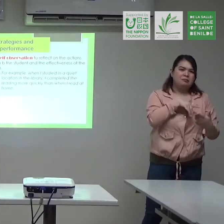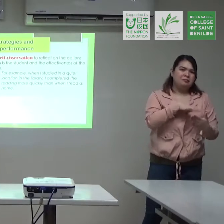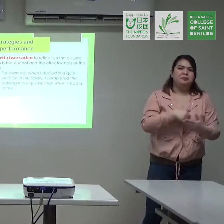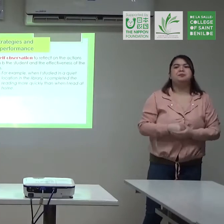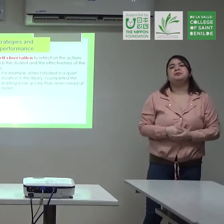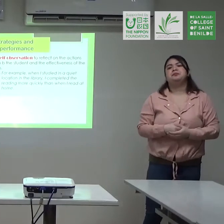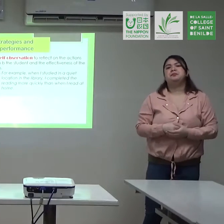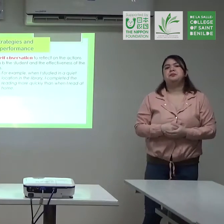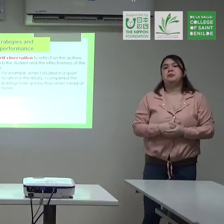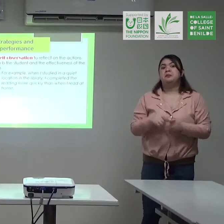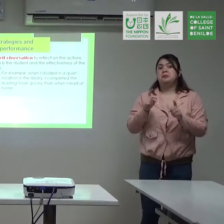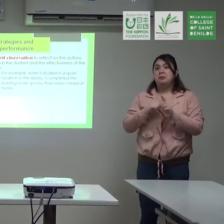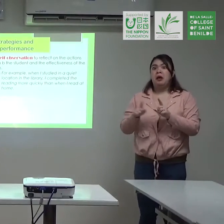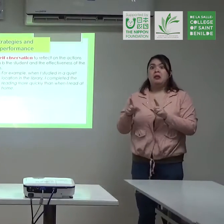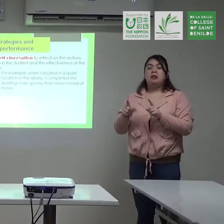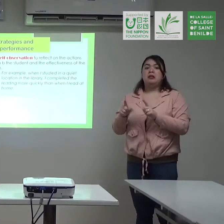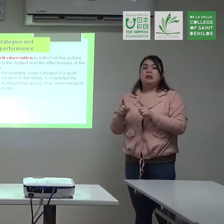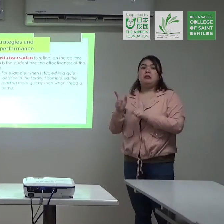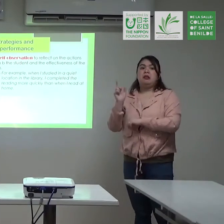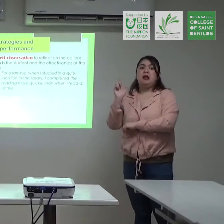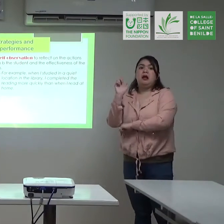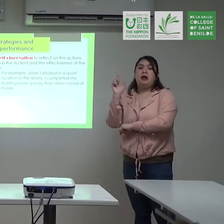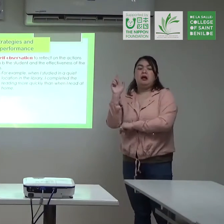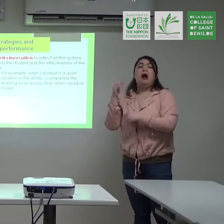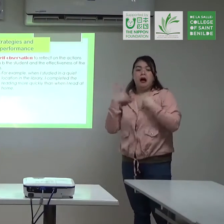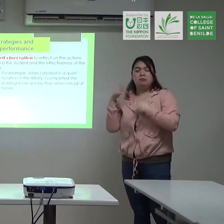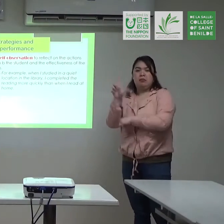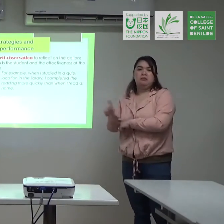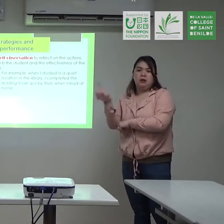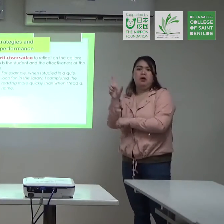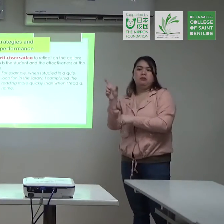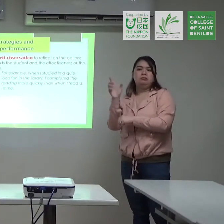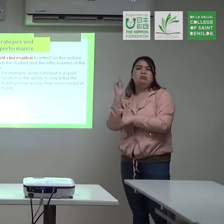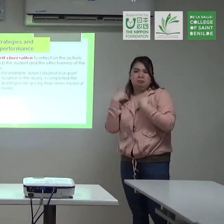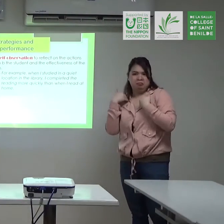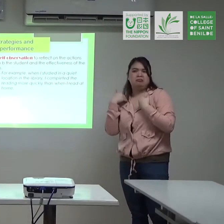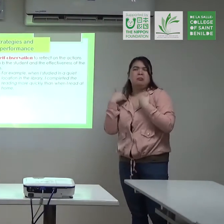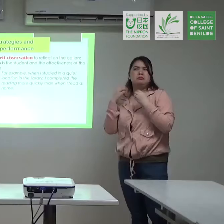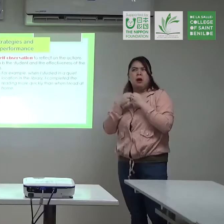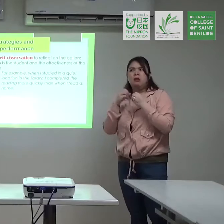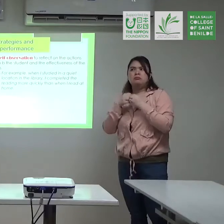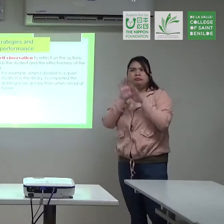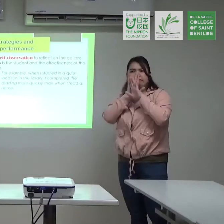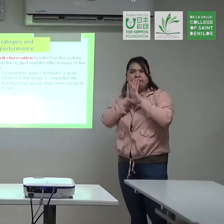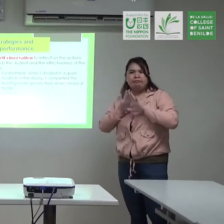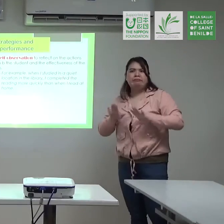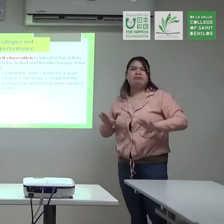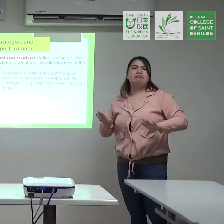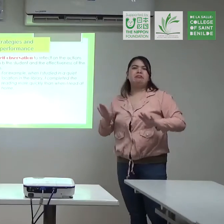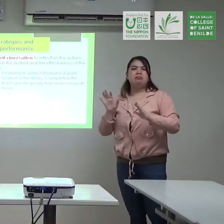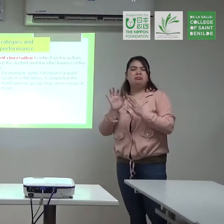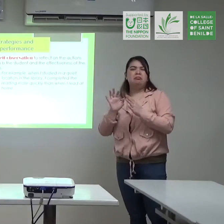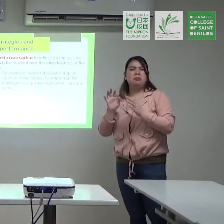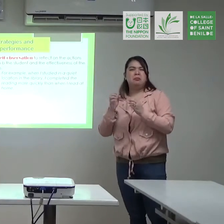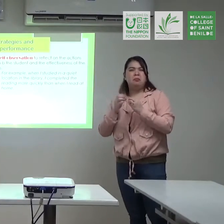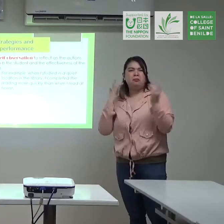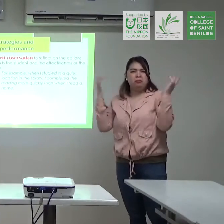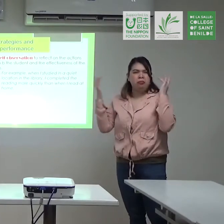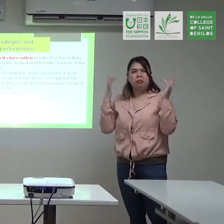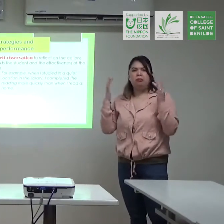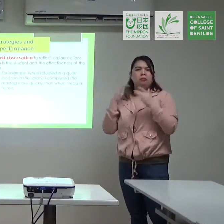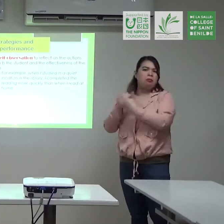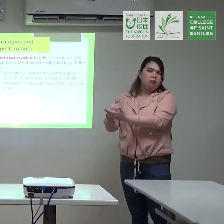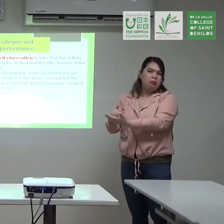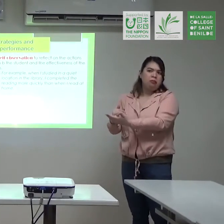concentration. But at the library, when it's ideal, it's an ideal environment where practically no noise will be